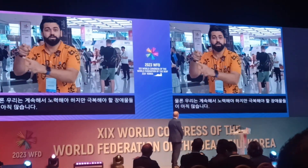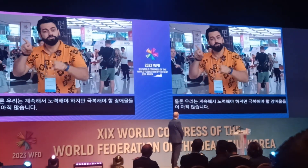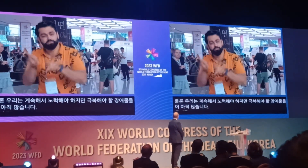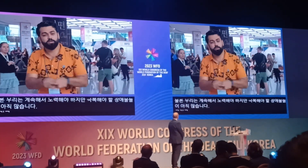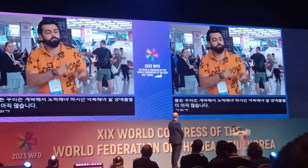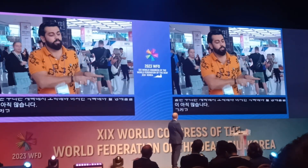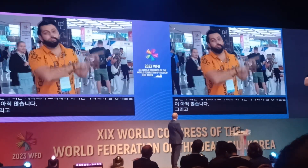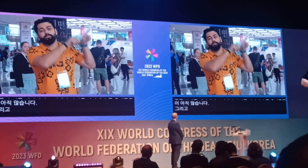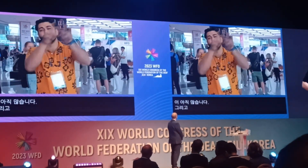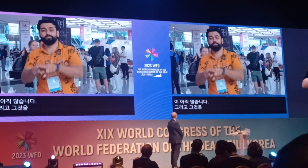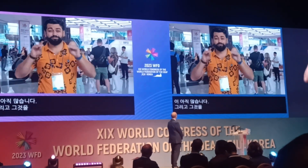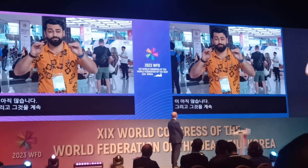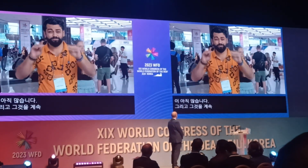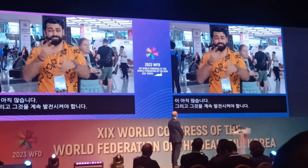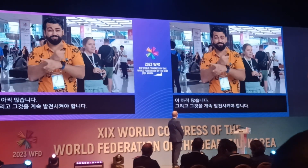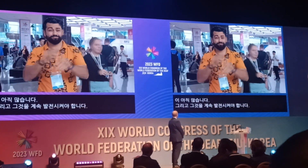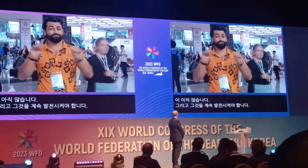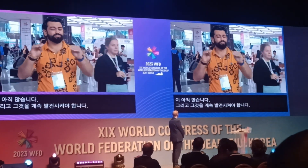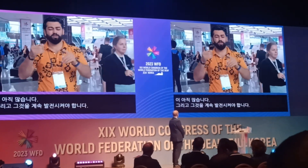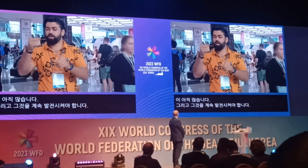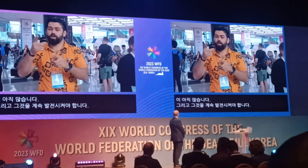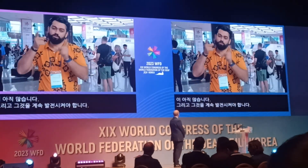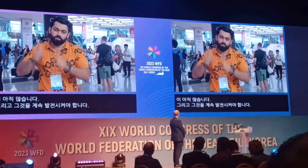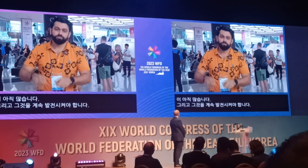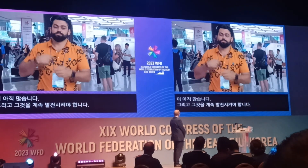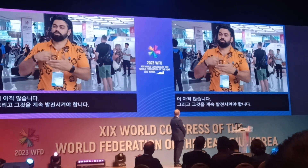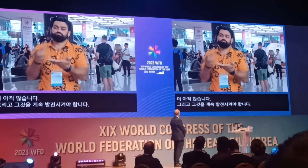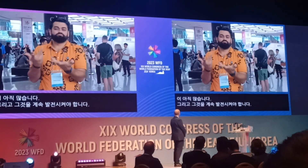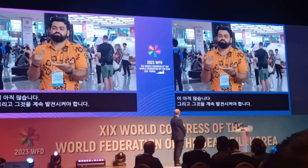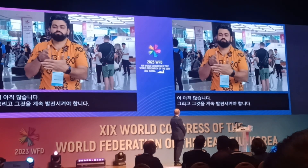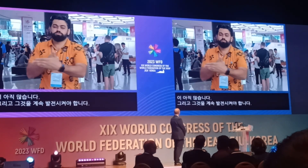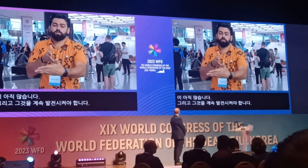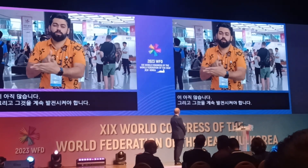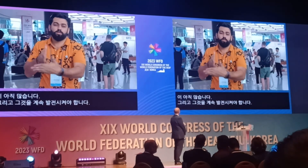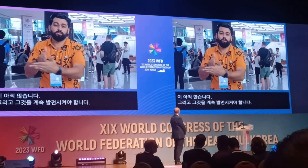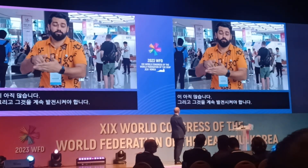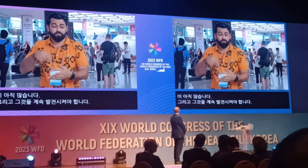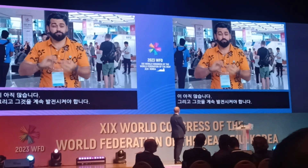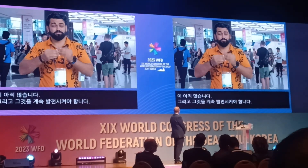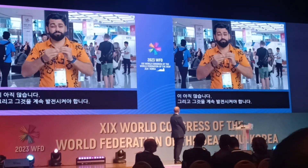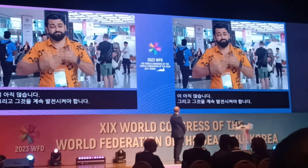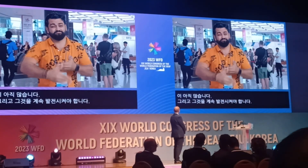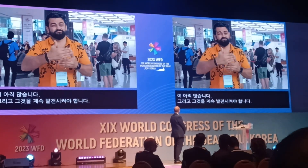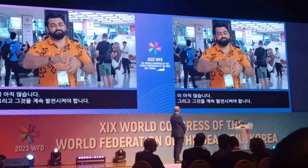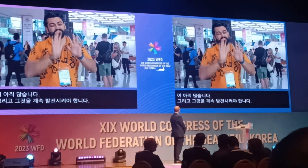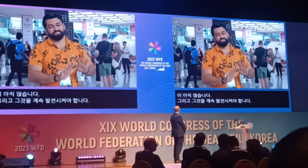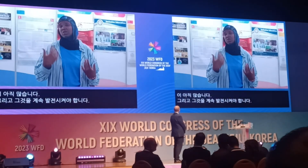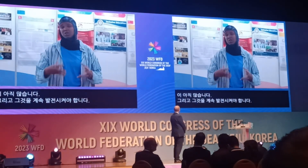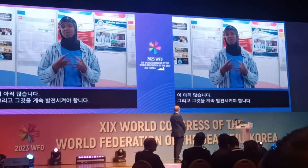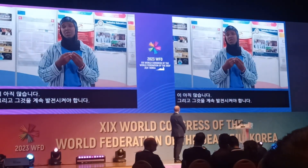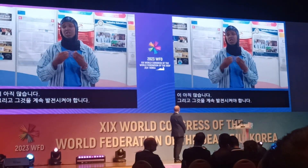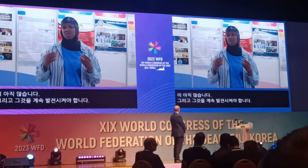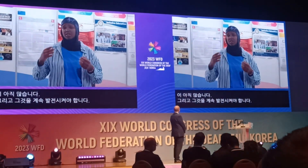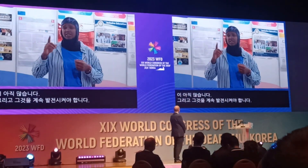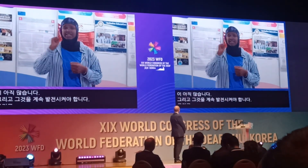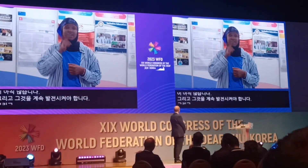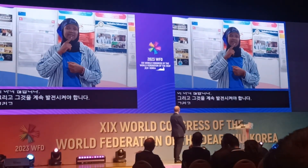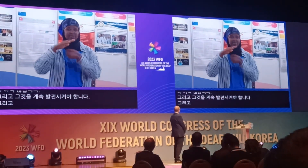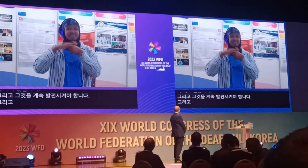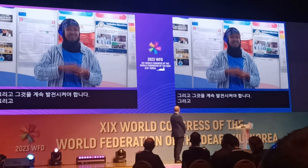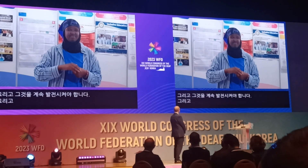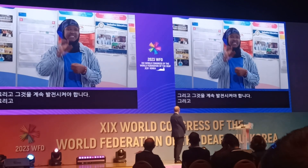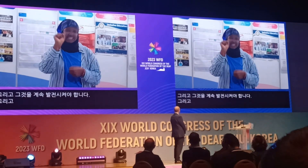oppression and make up the lack of language that they're often deprived of in infancy. They can do that if they continue to work